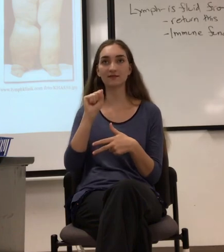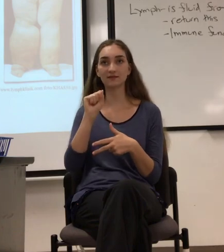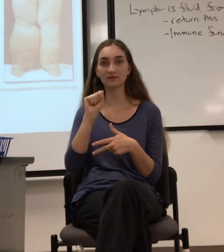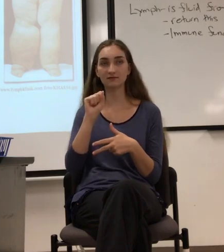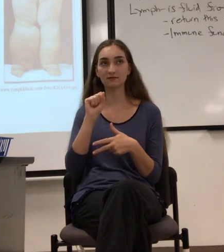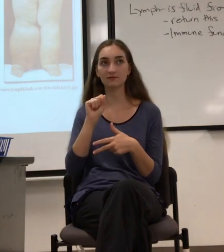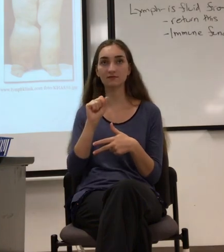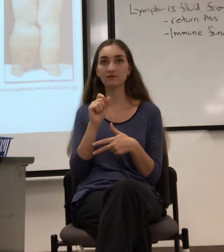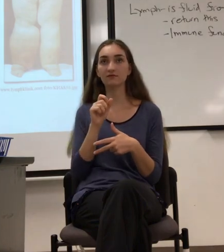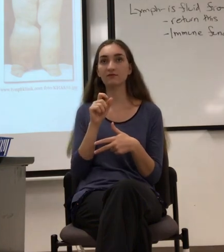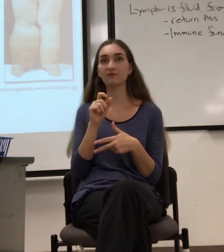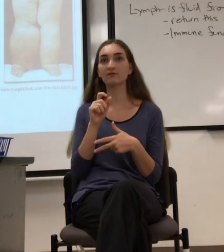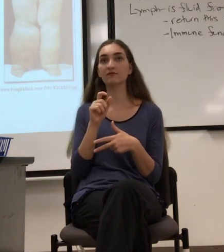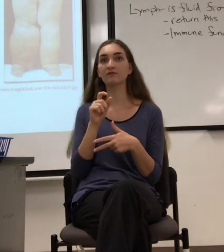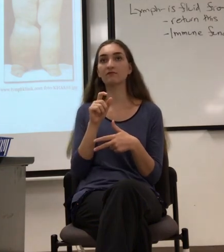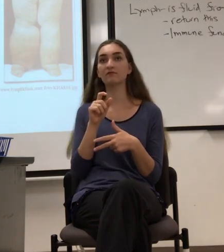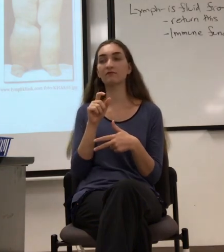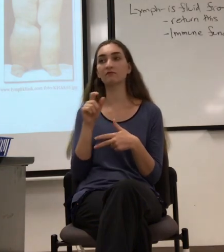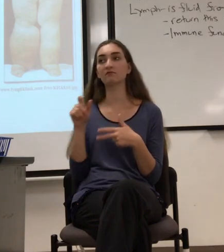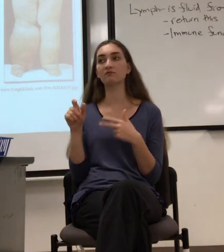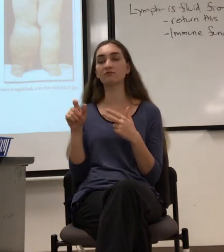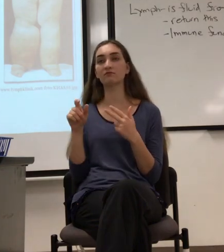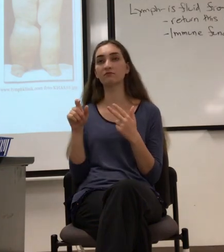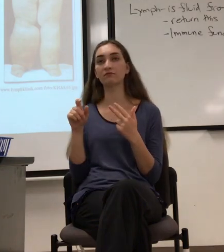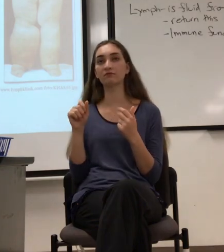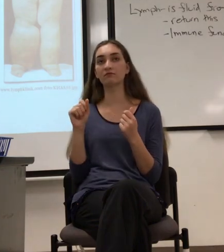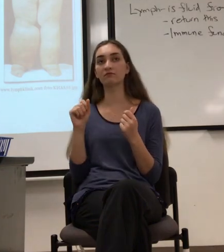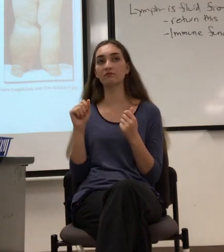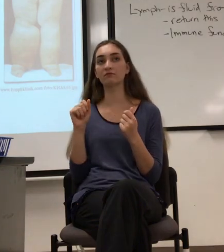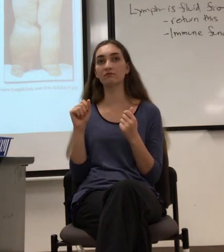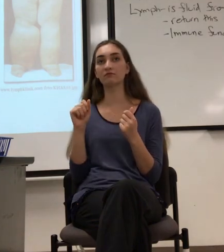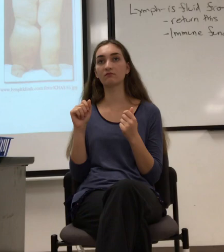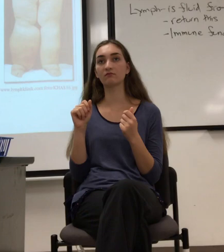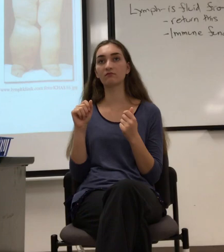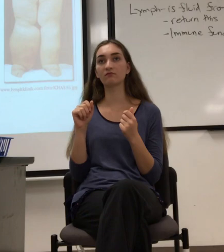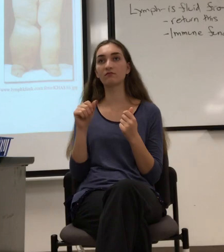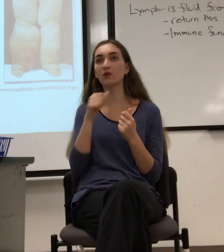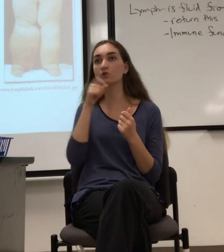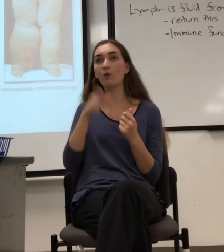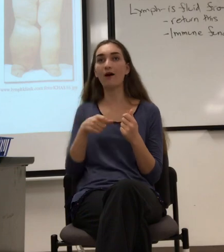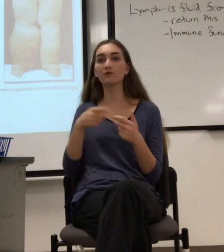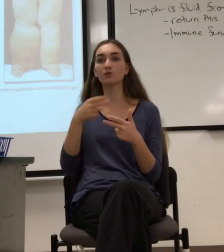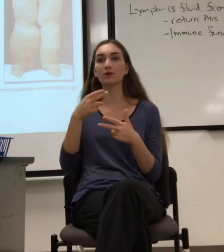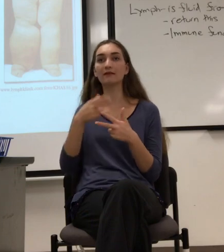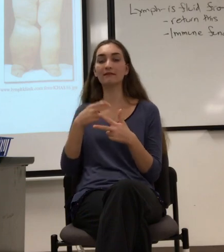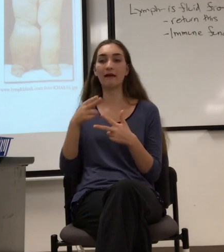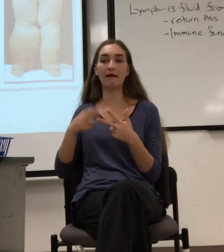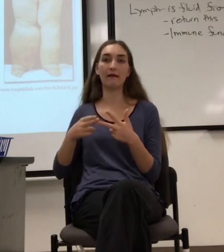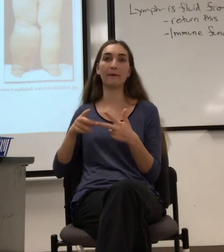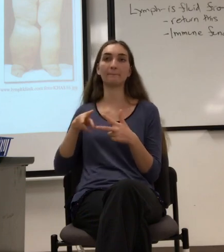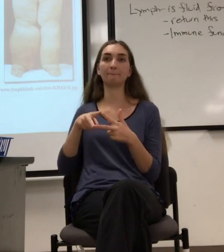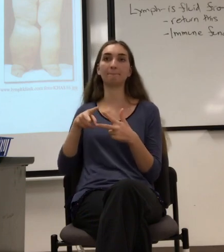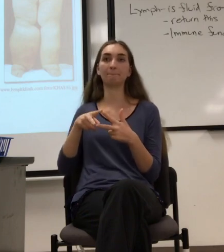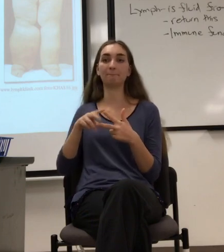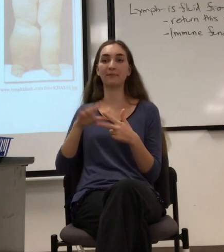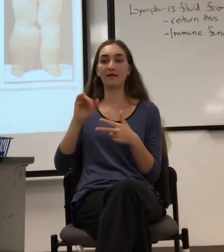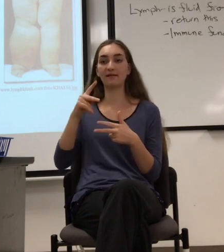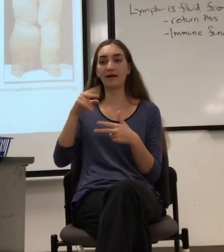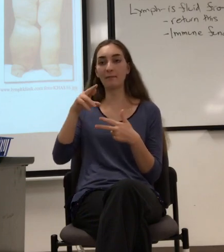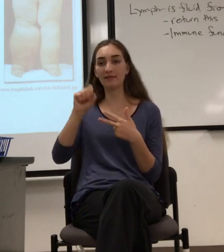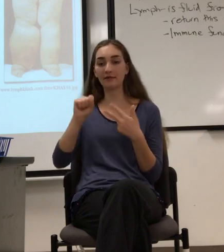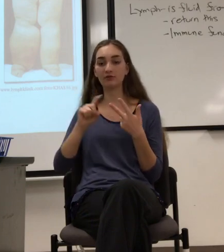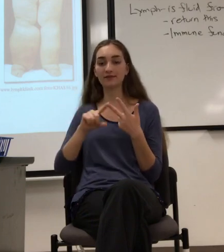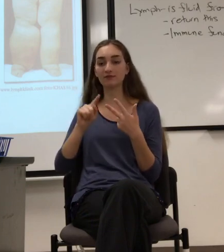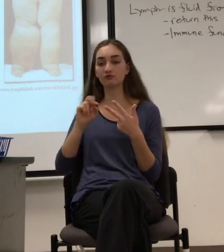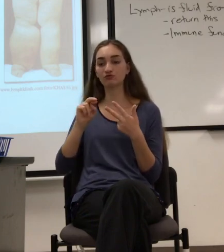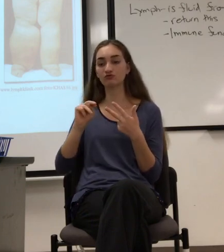because I don't really have you know the anatomy of or named vessels that are trunks or capillaries, but we have a